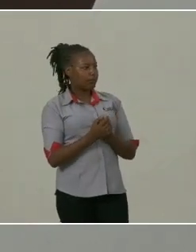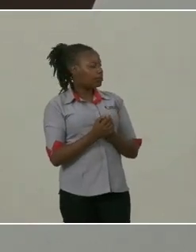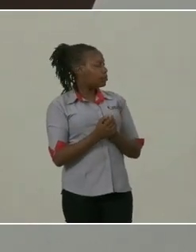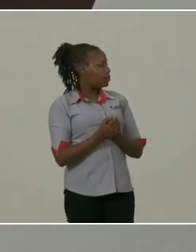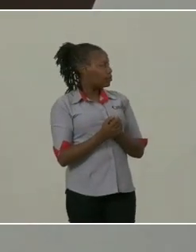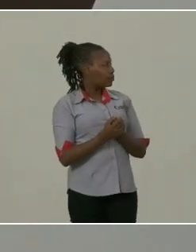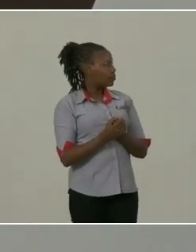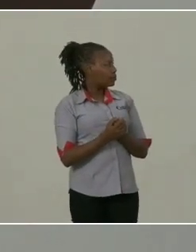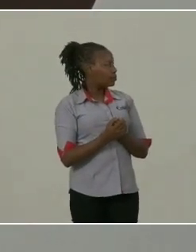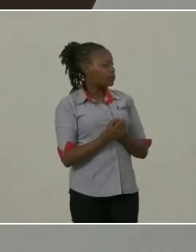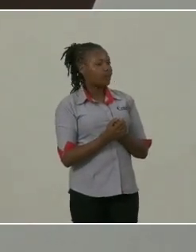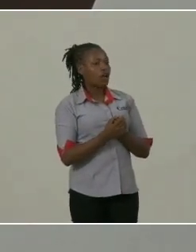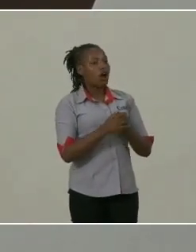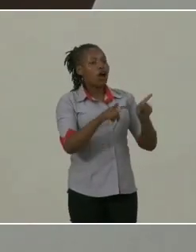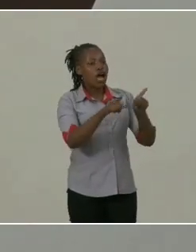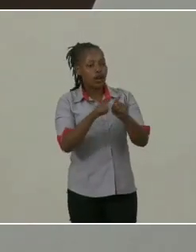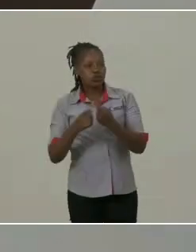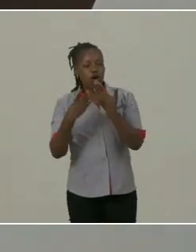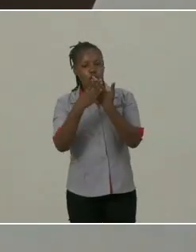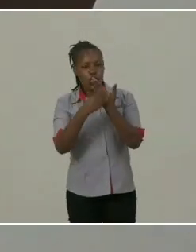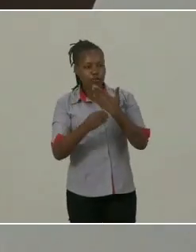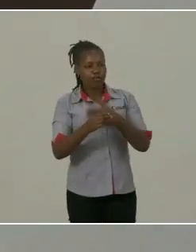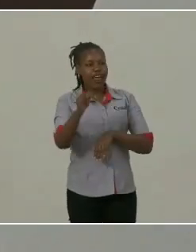copy of the national PWD ID.